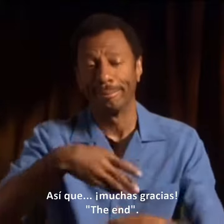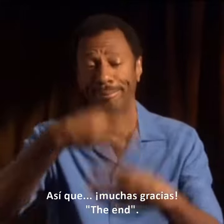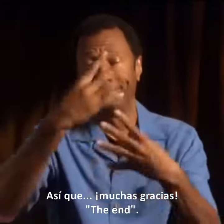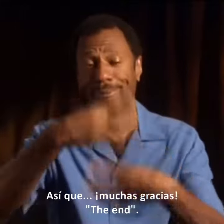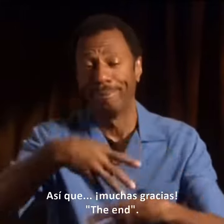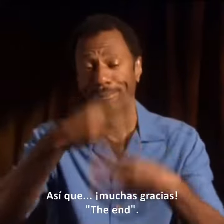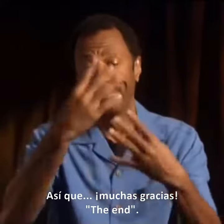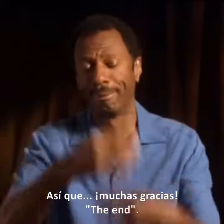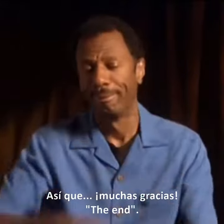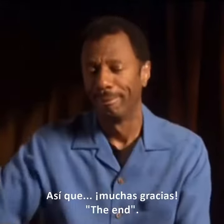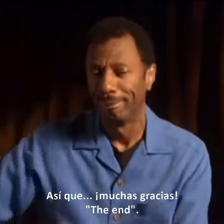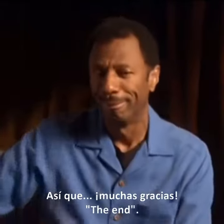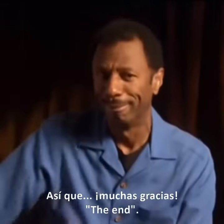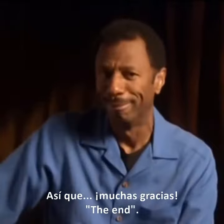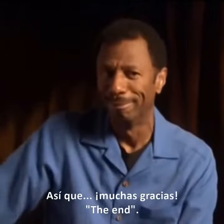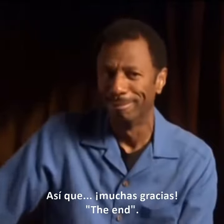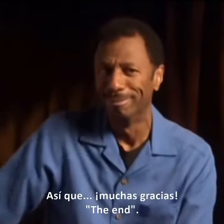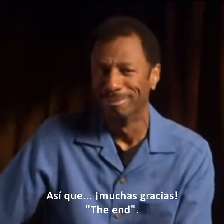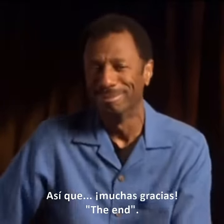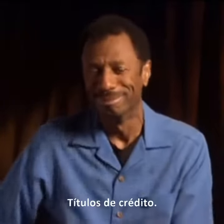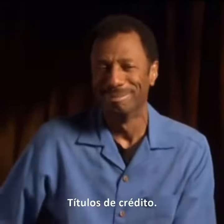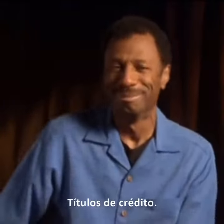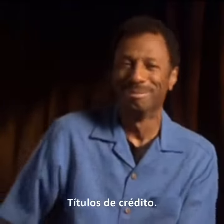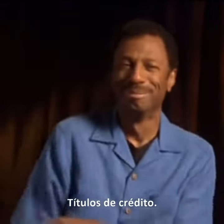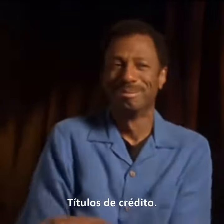So thank you very much. The end. Roll credits.